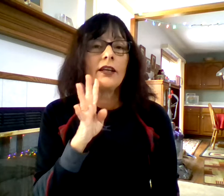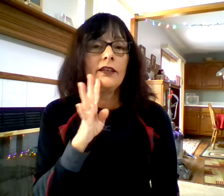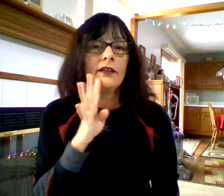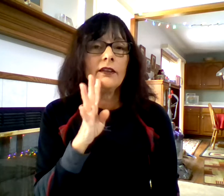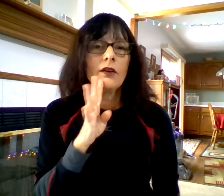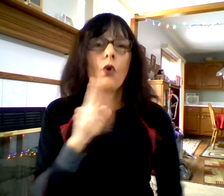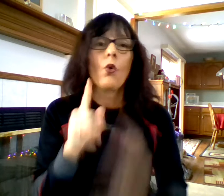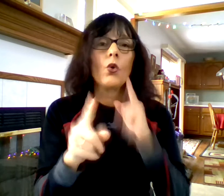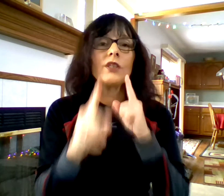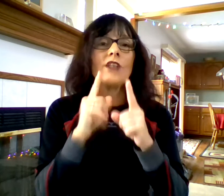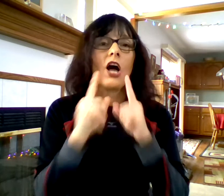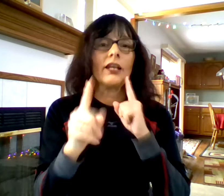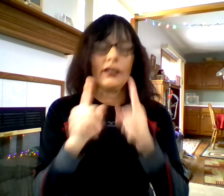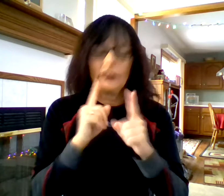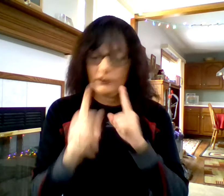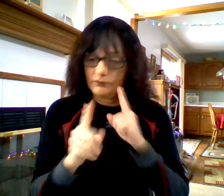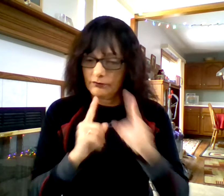talking or talking.